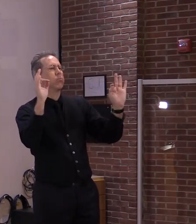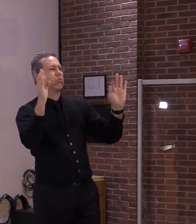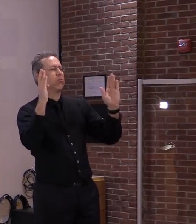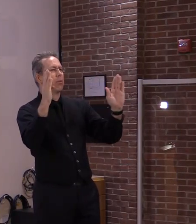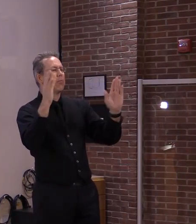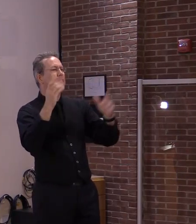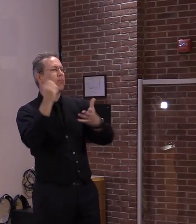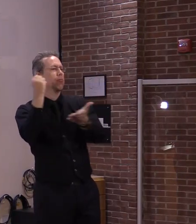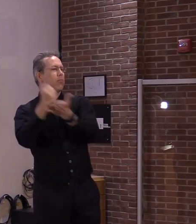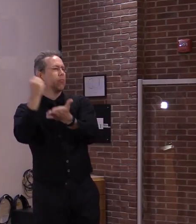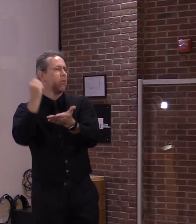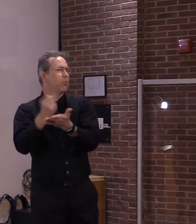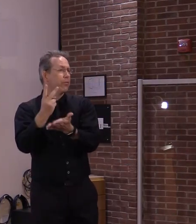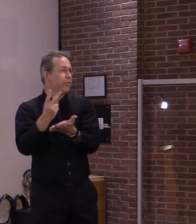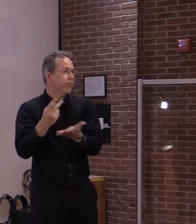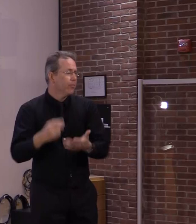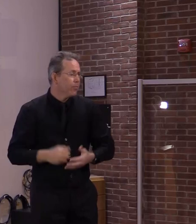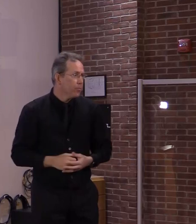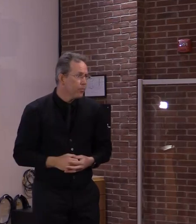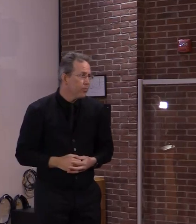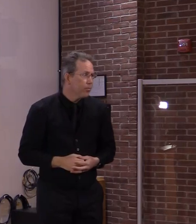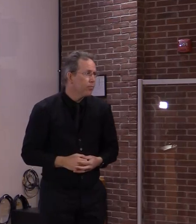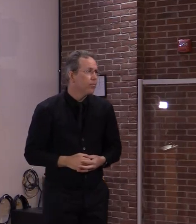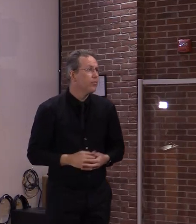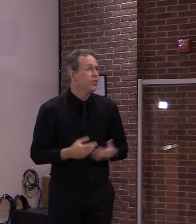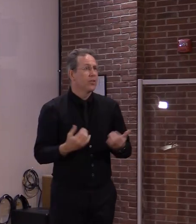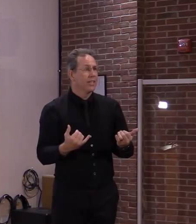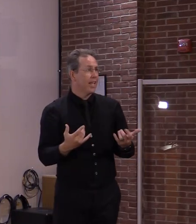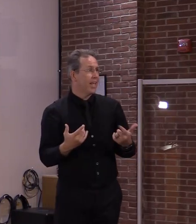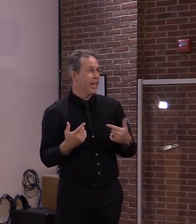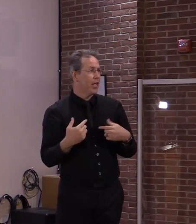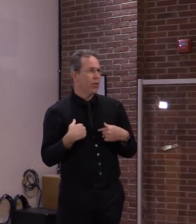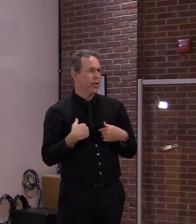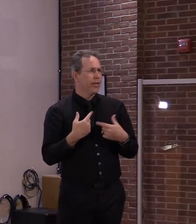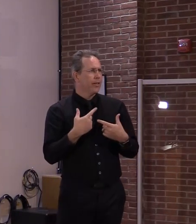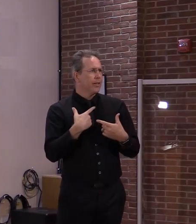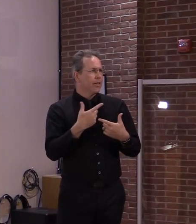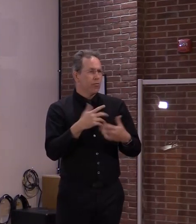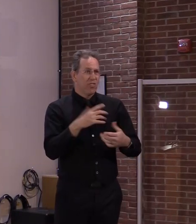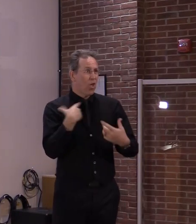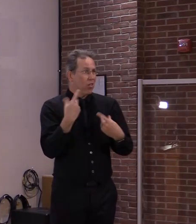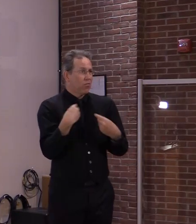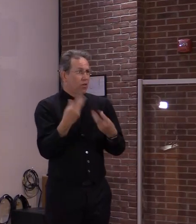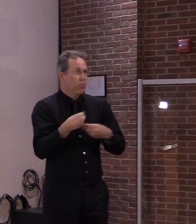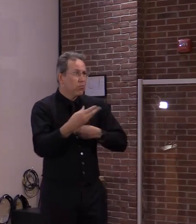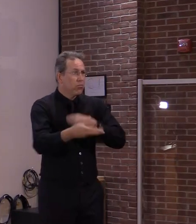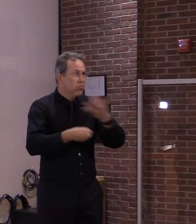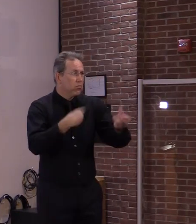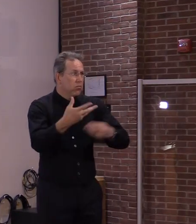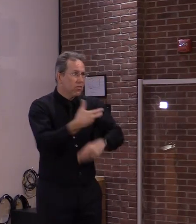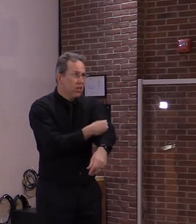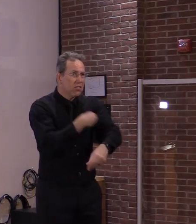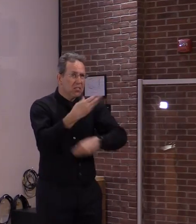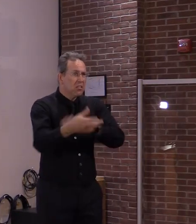of the millions of doses that have been administered around the country, but as importantly,